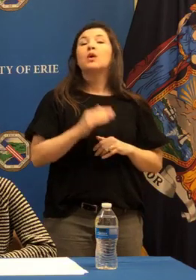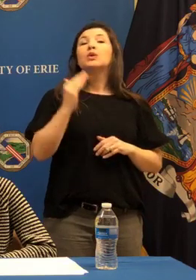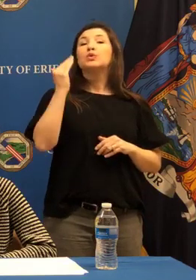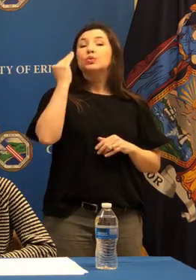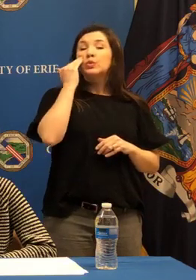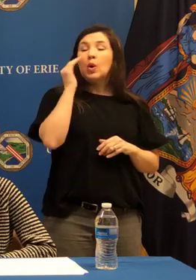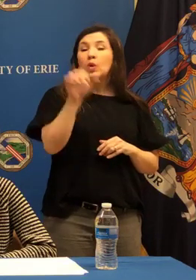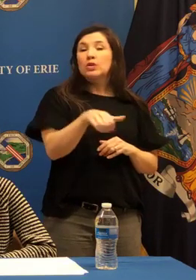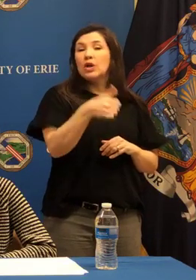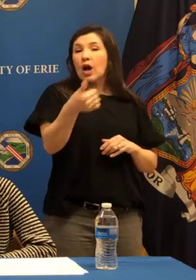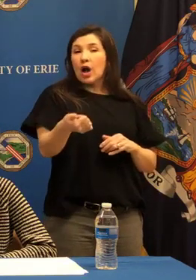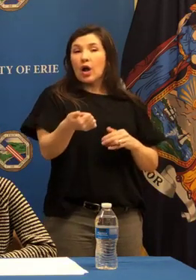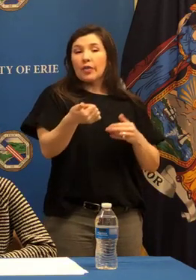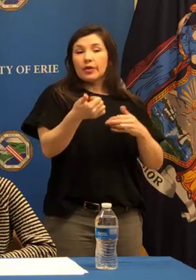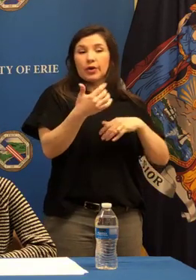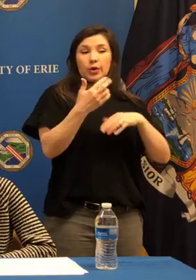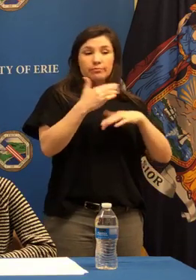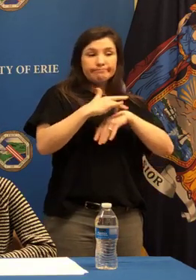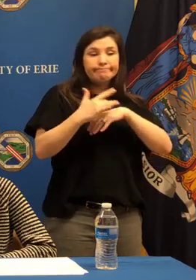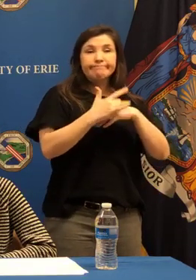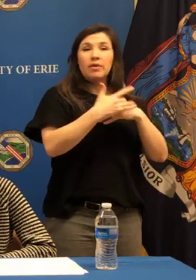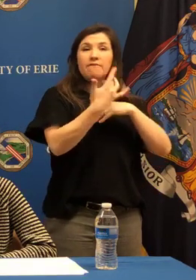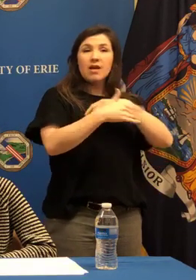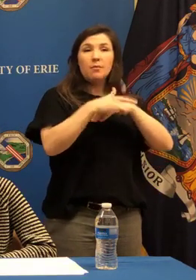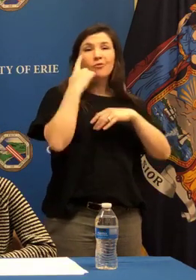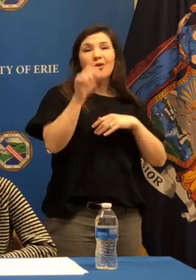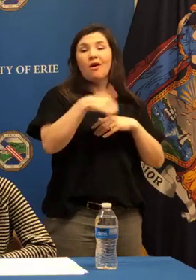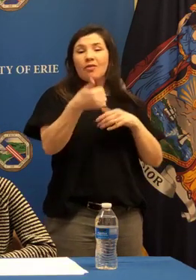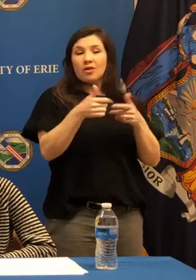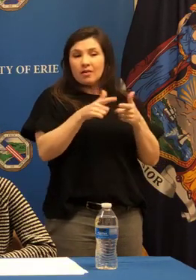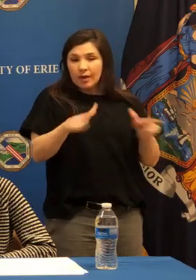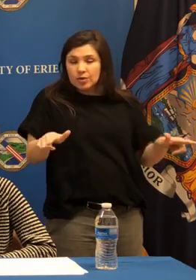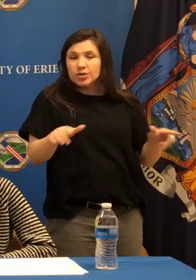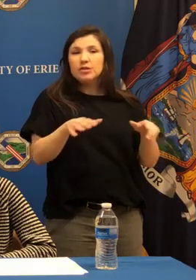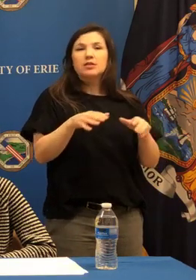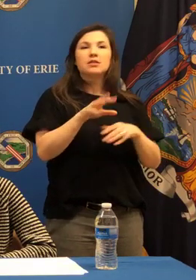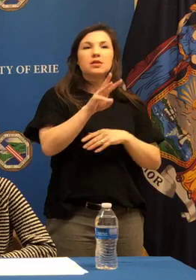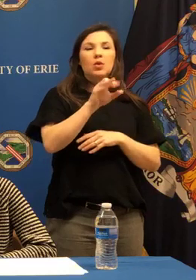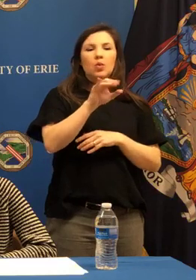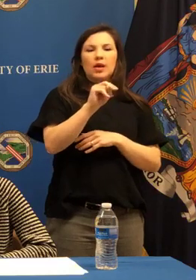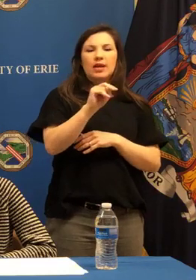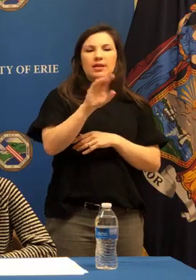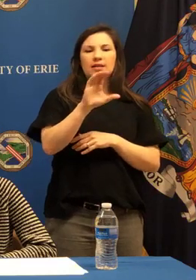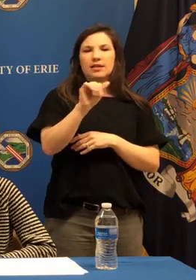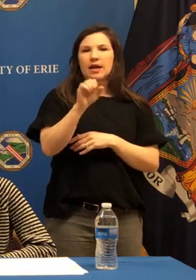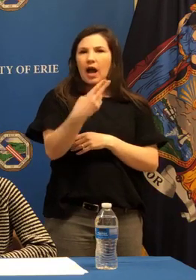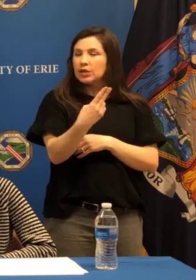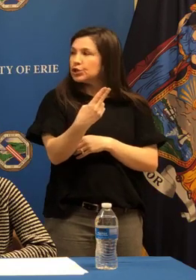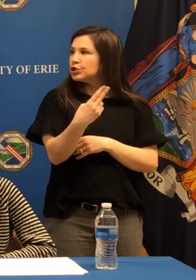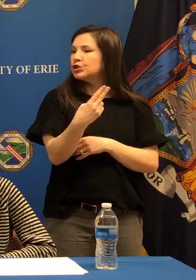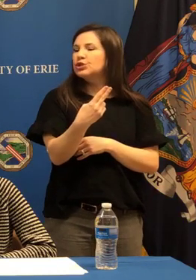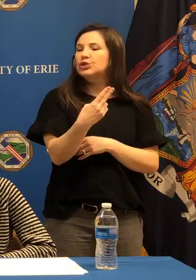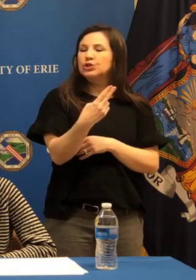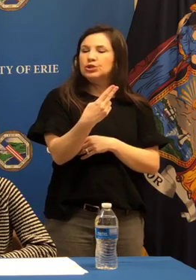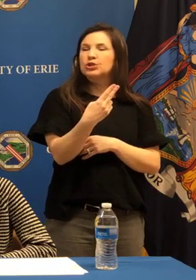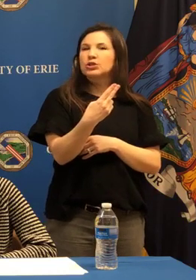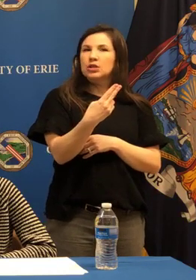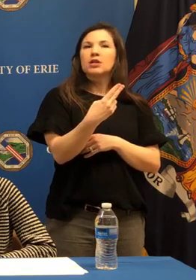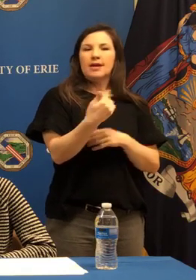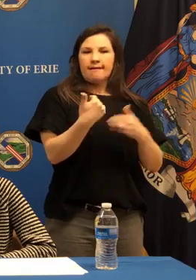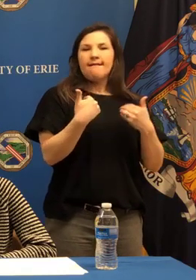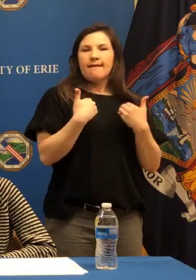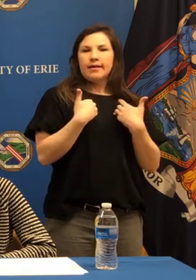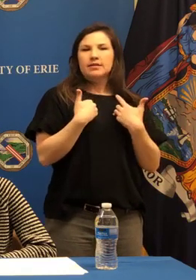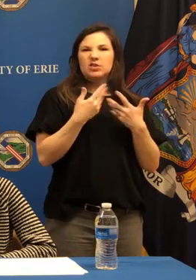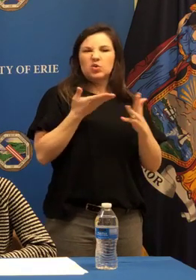other resources are available for other languages right now. WinCosh is actually got resources through